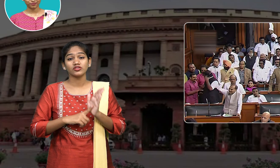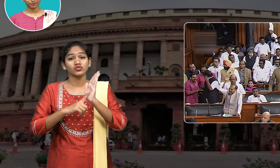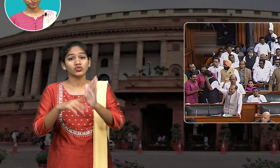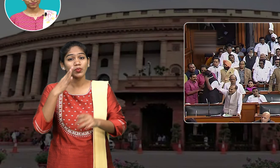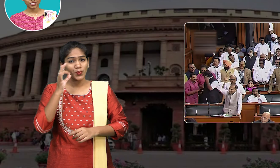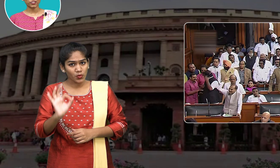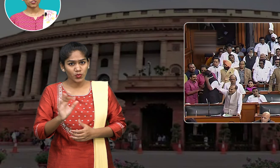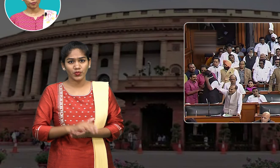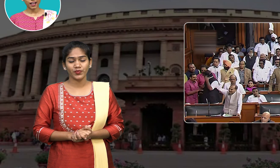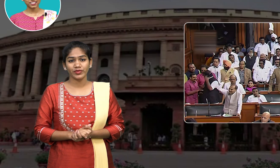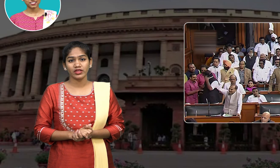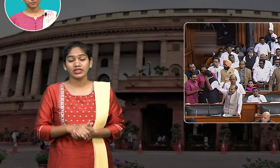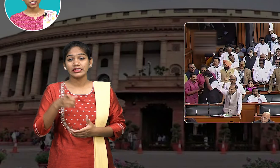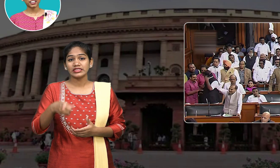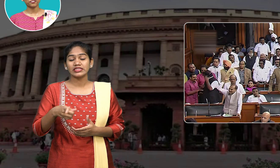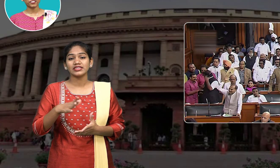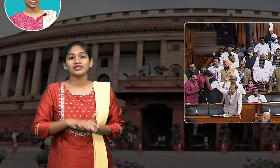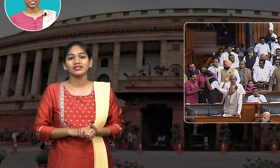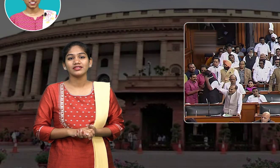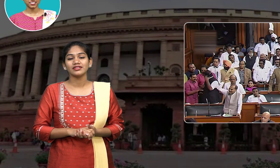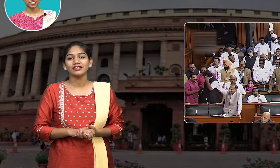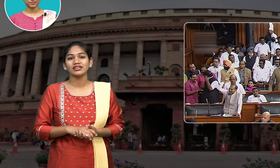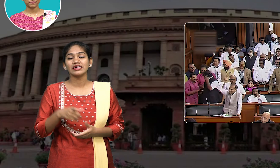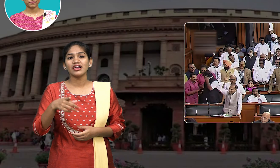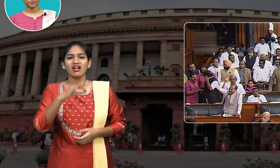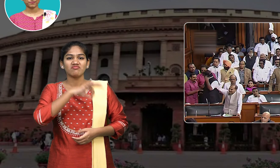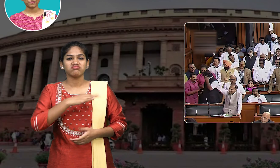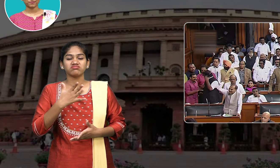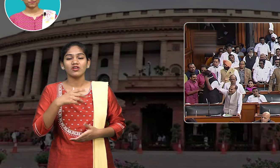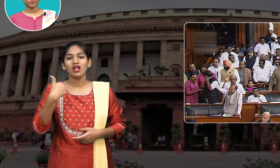the drawbacks in various